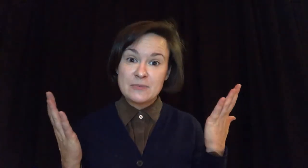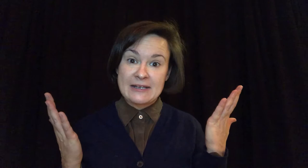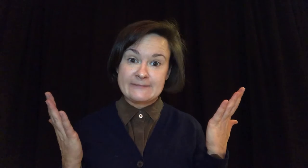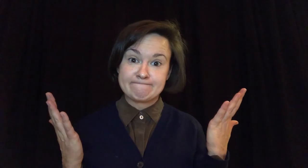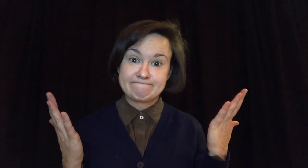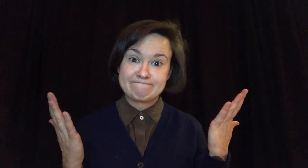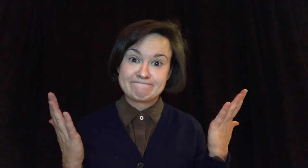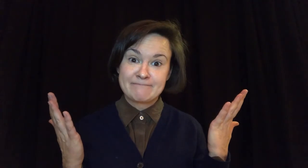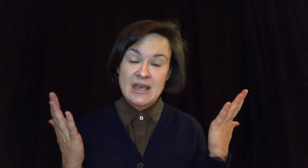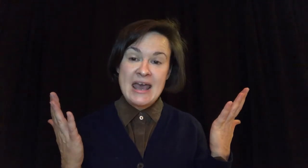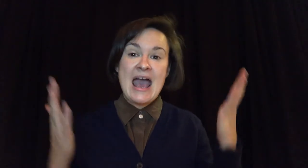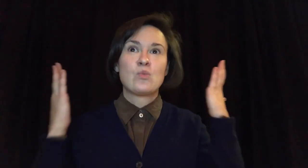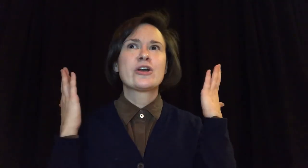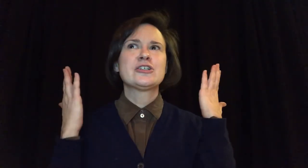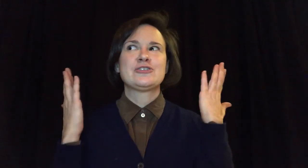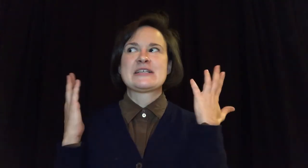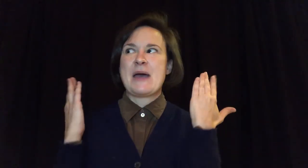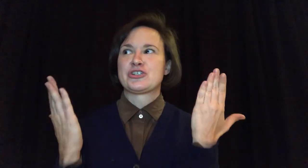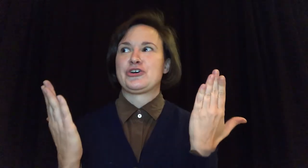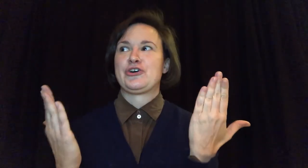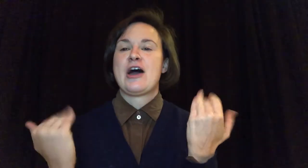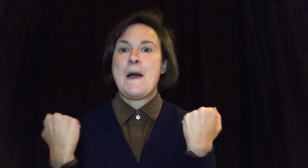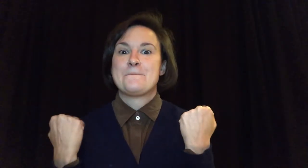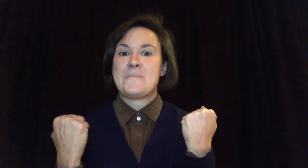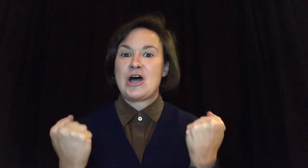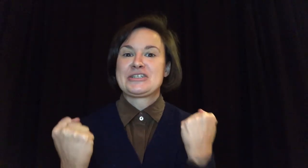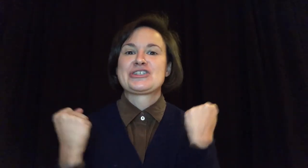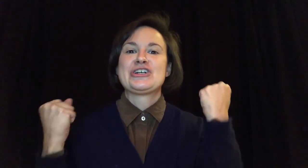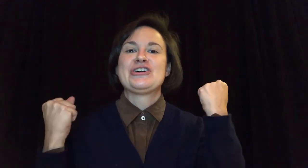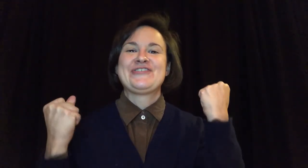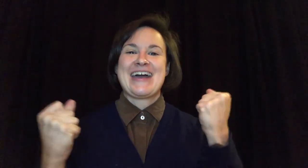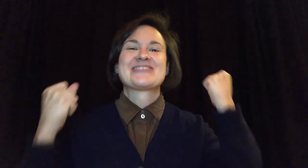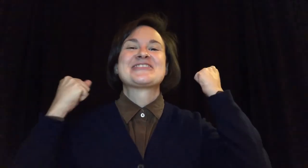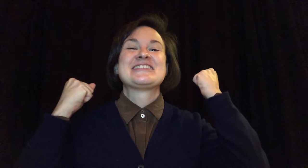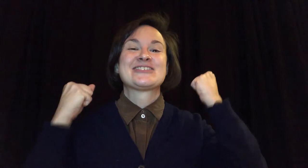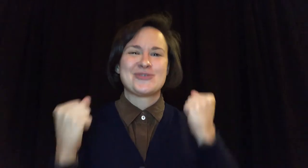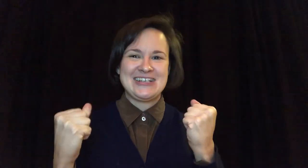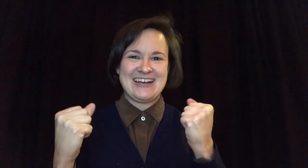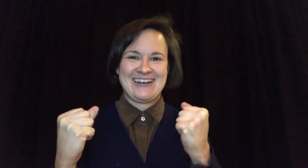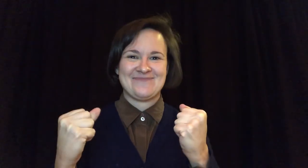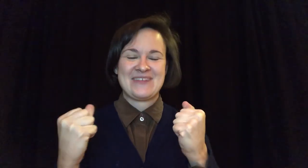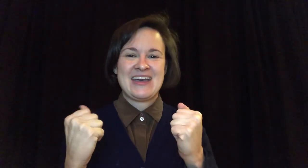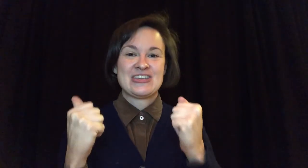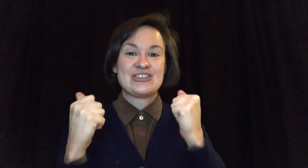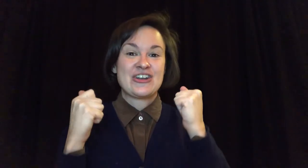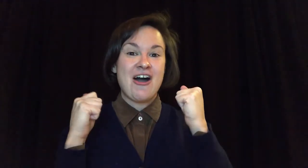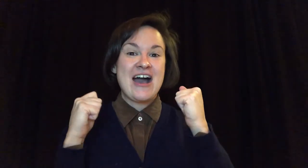everybody. And we're gonna do a special Monster Factory story time. You should all have